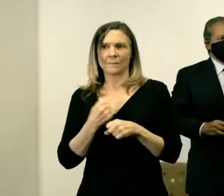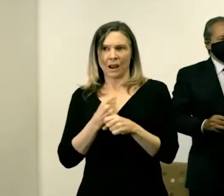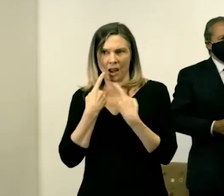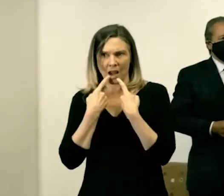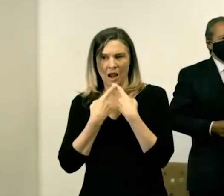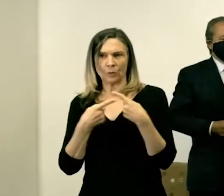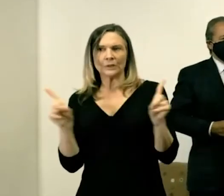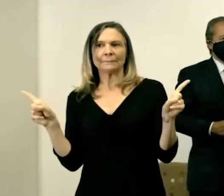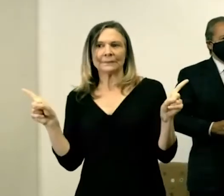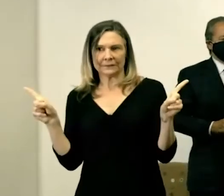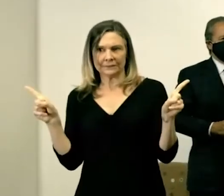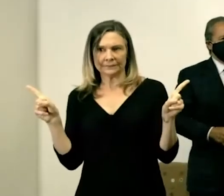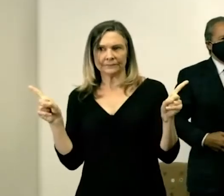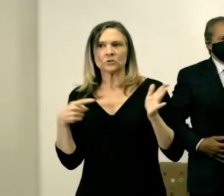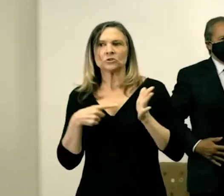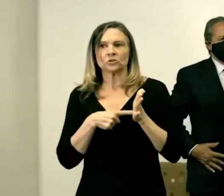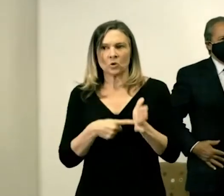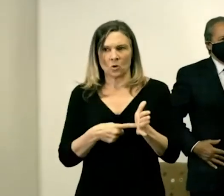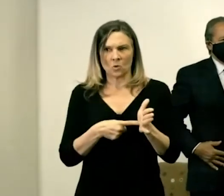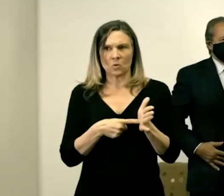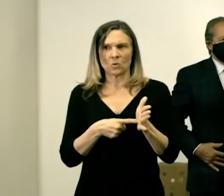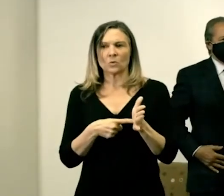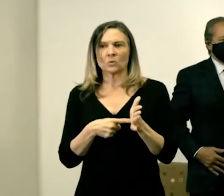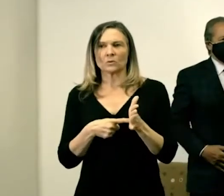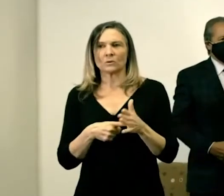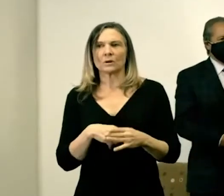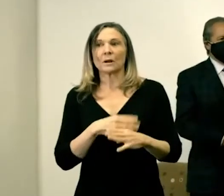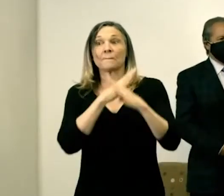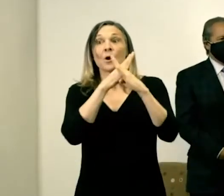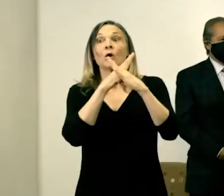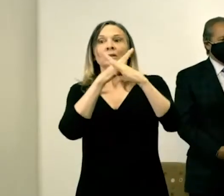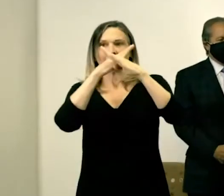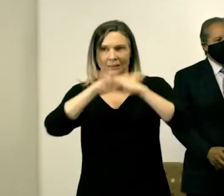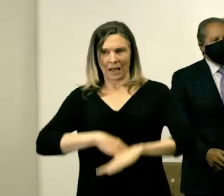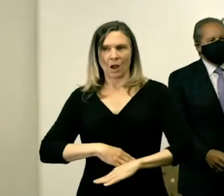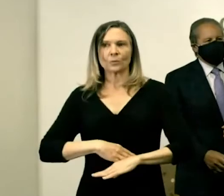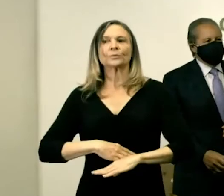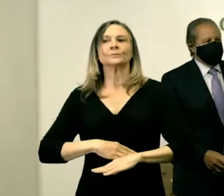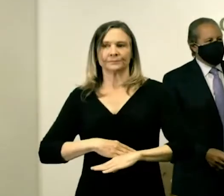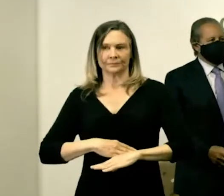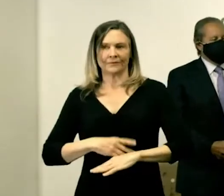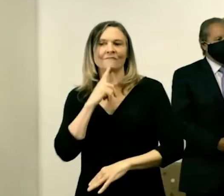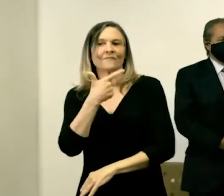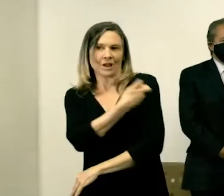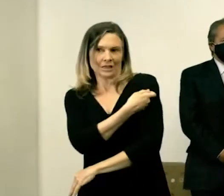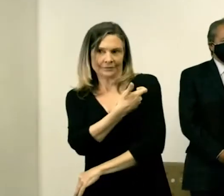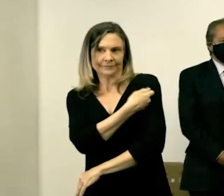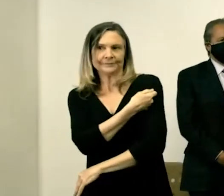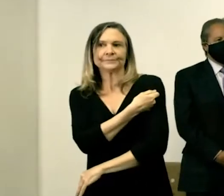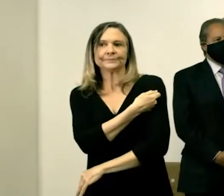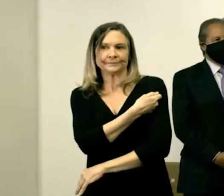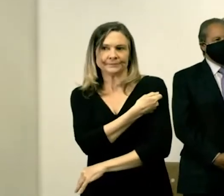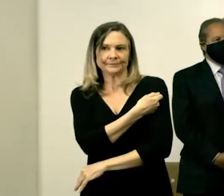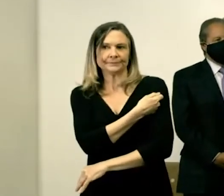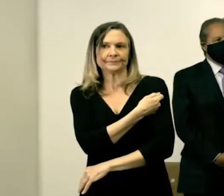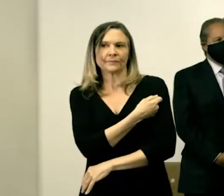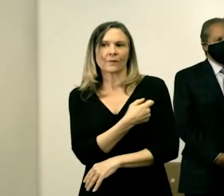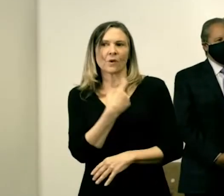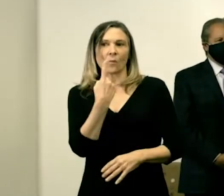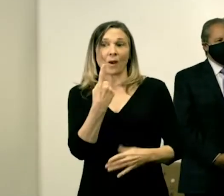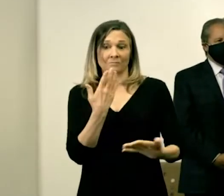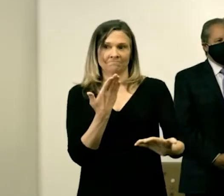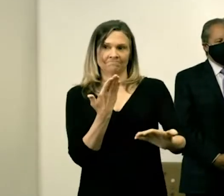show that we're taking down barriers to access of the vaccine. One of those is showing